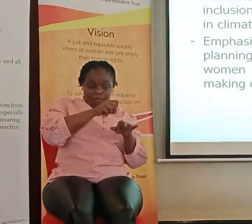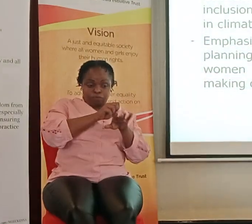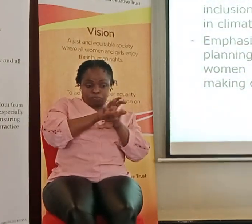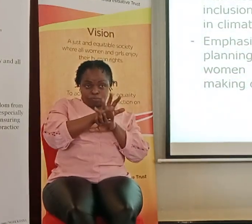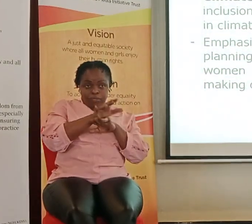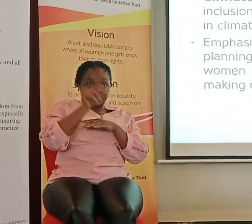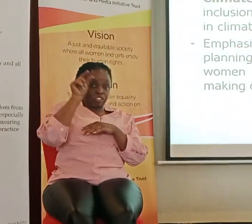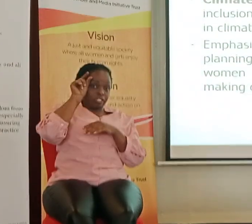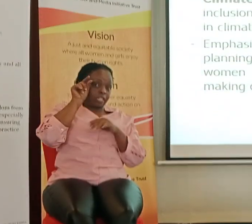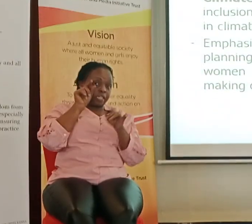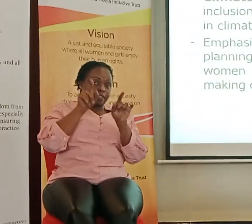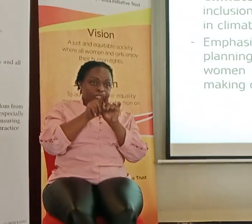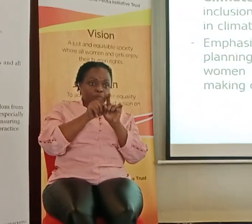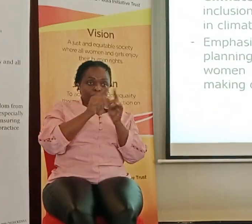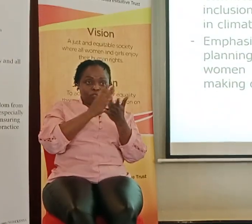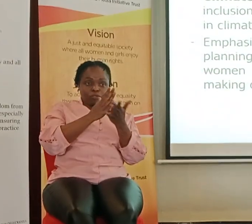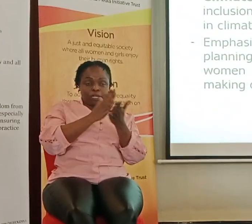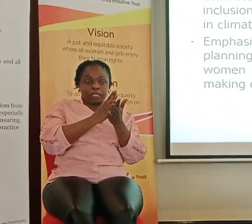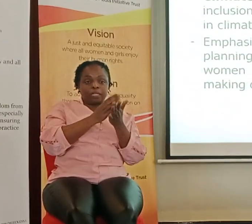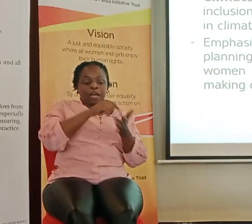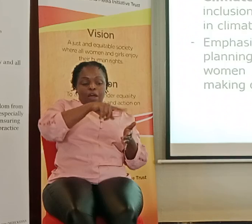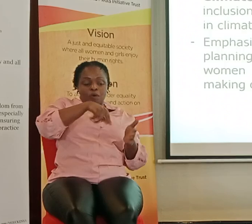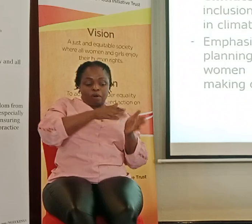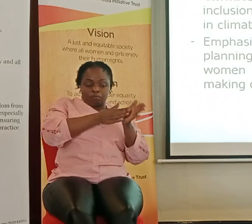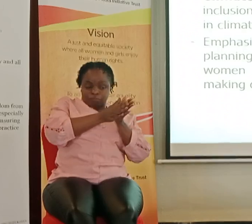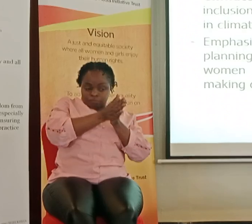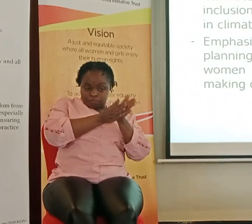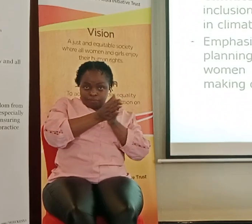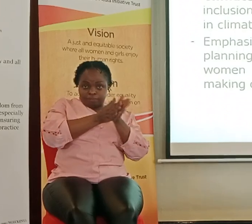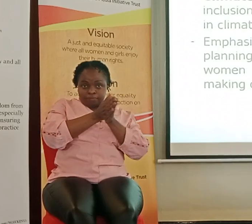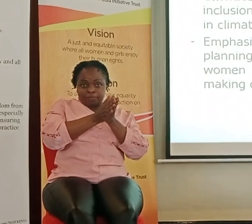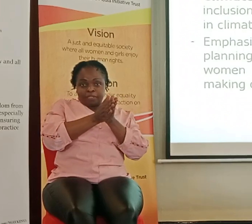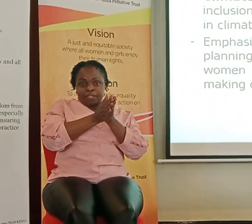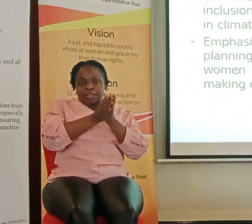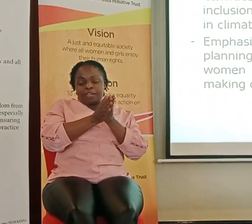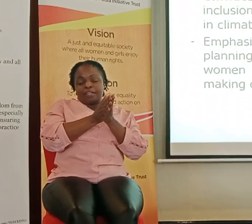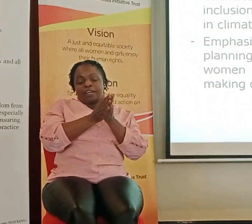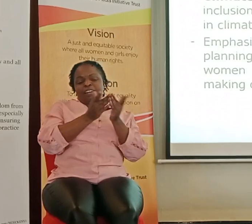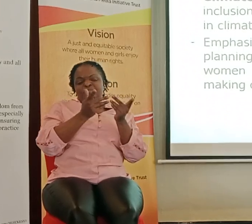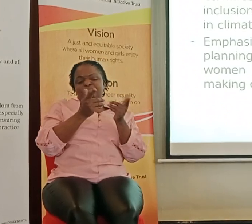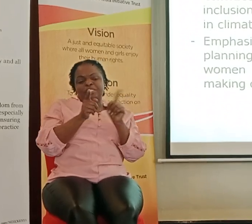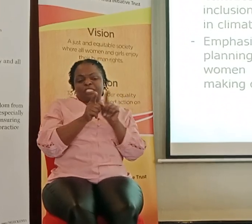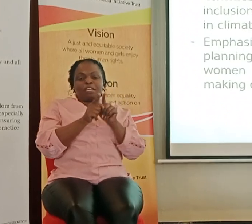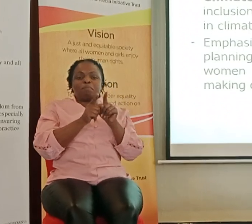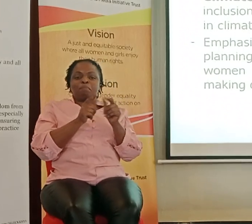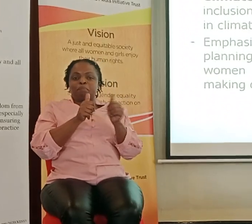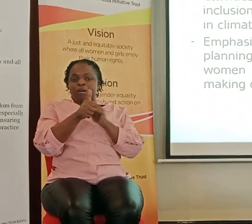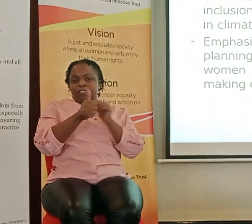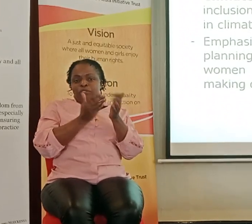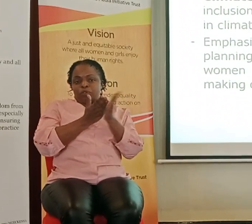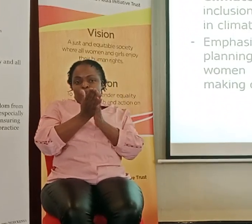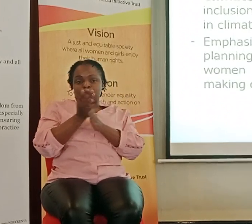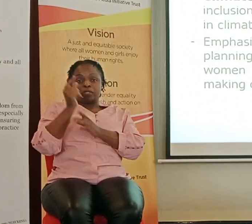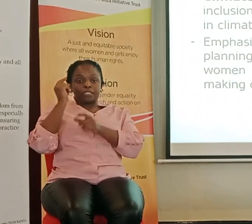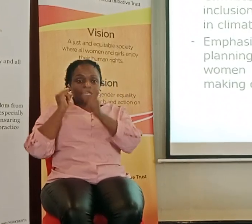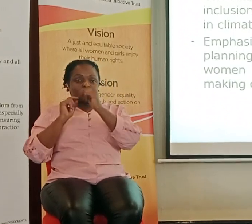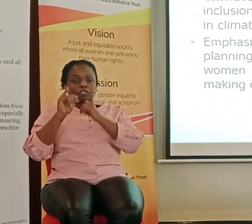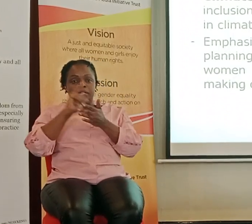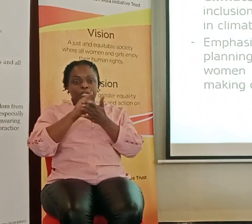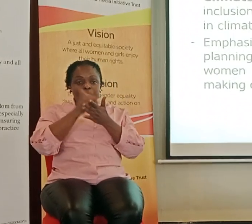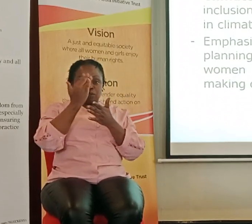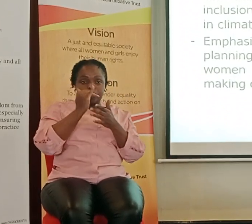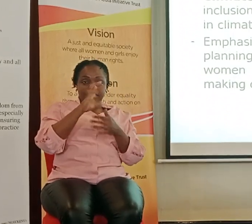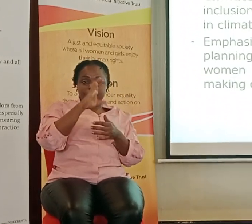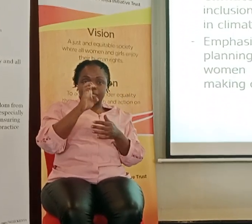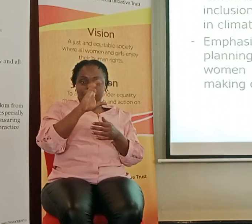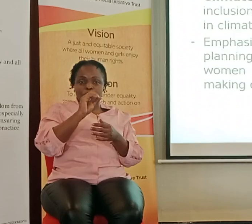also ensuring that our aspirations cut across generations. And that's why the CEO earlier was talking about children. So even as